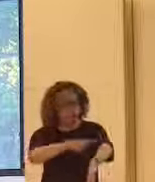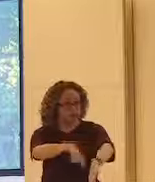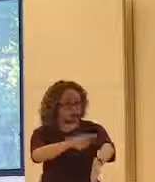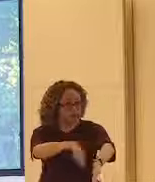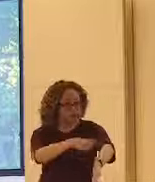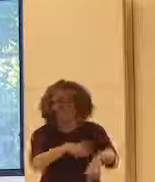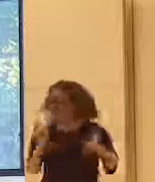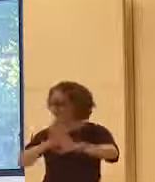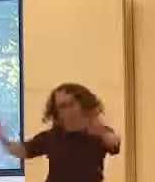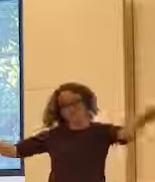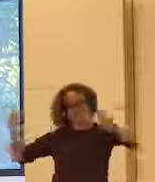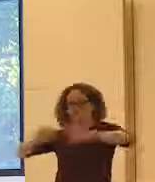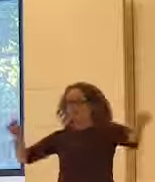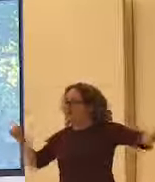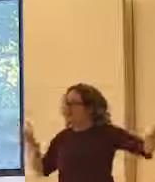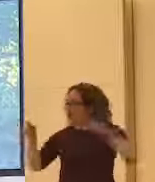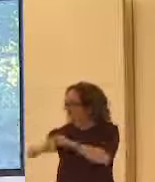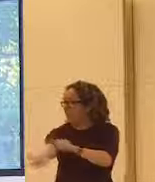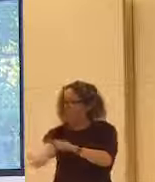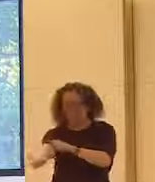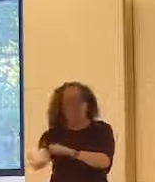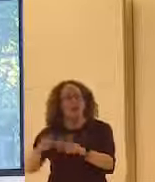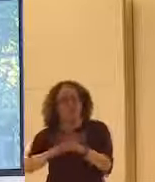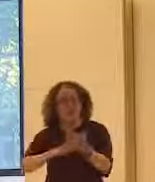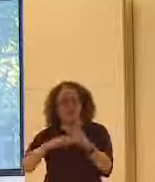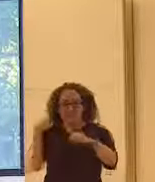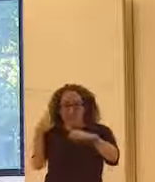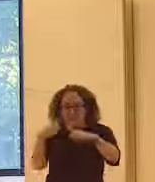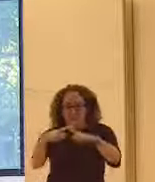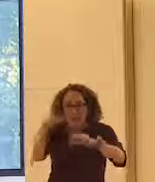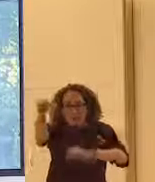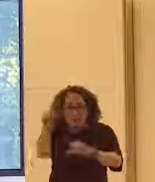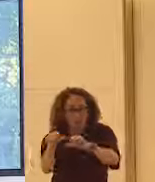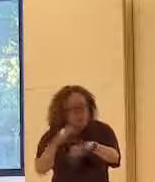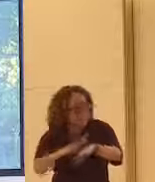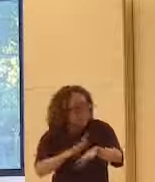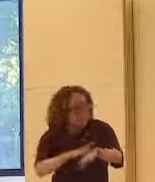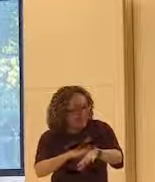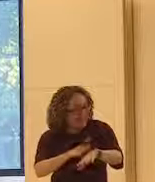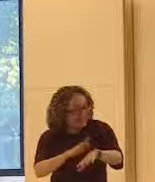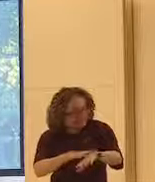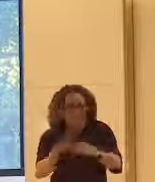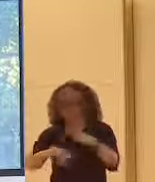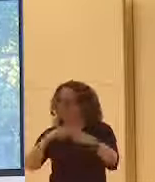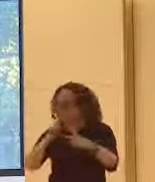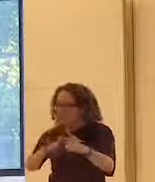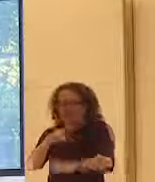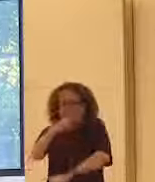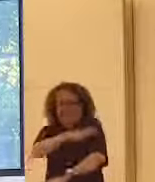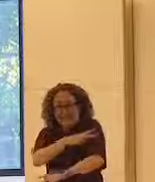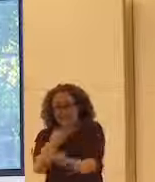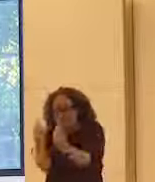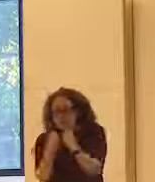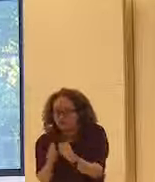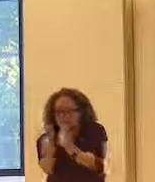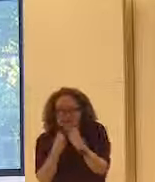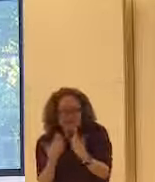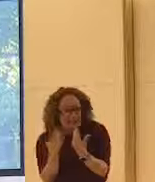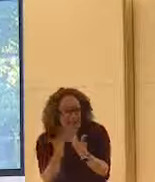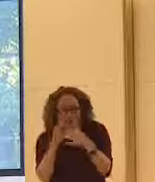service, but you can wait a long time for that. So that's being changed. So it means there's a shorter time to get